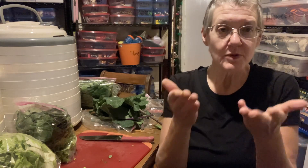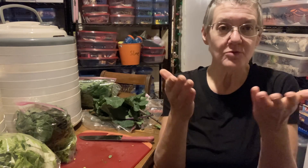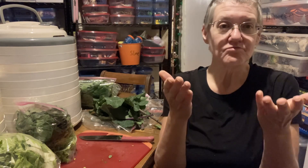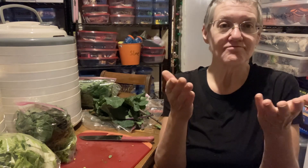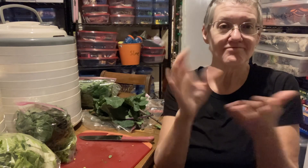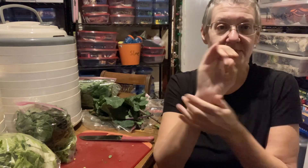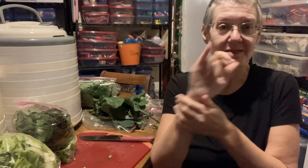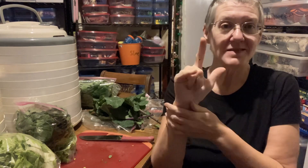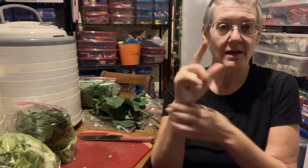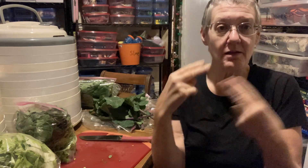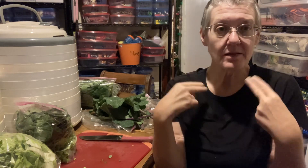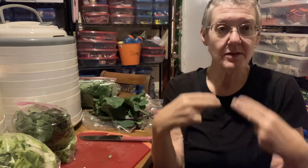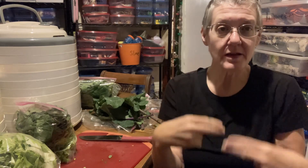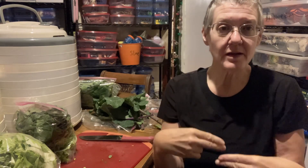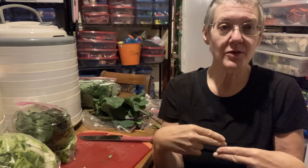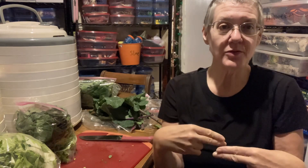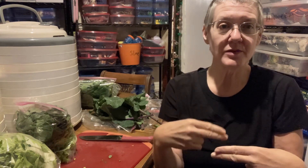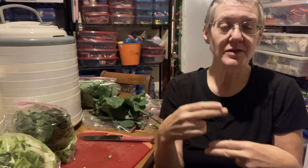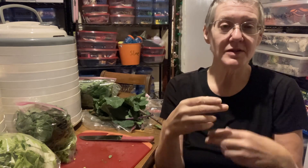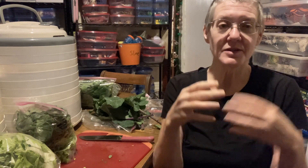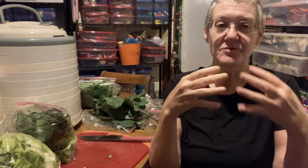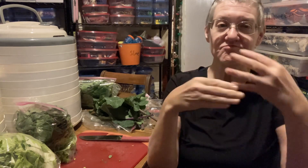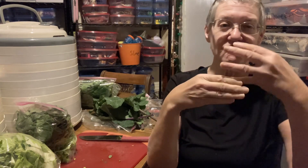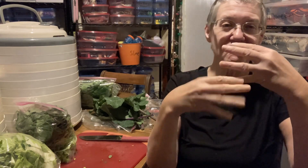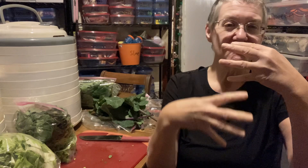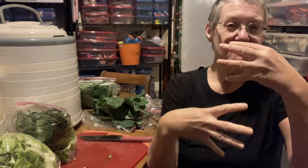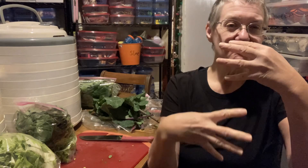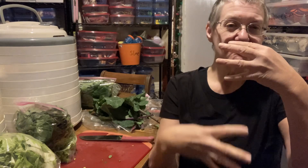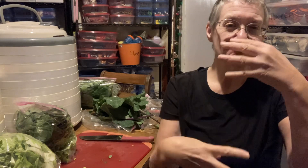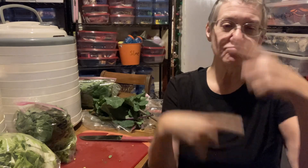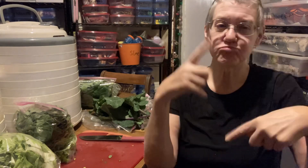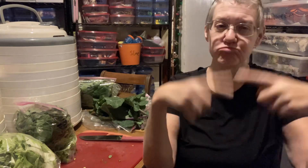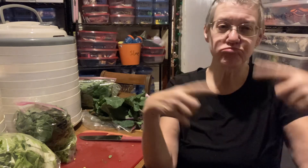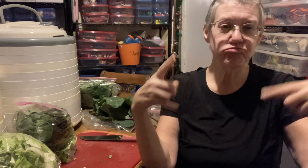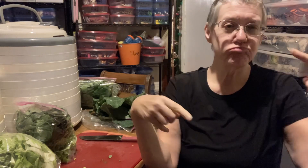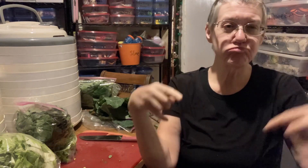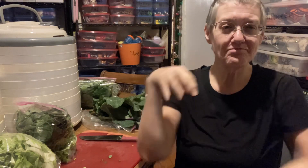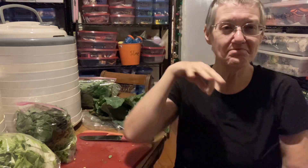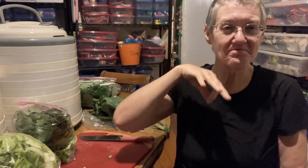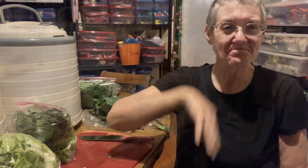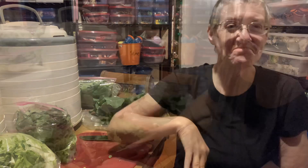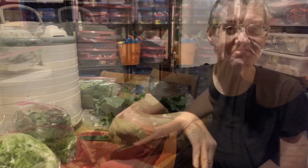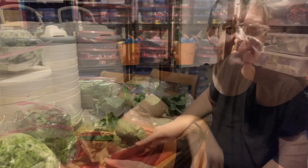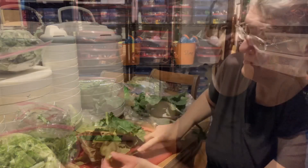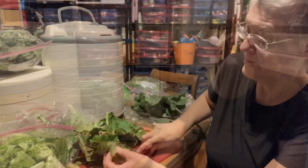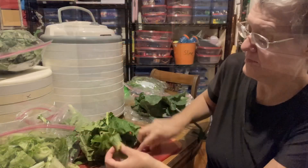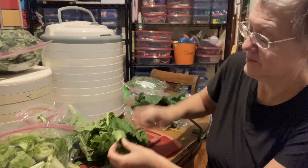They promote cell health, a variety of health benefits.